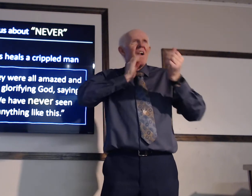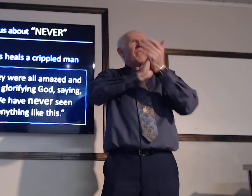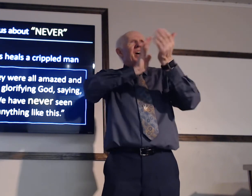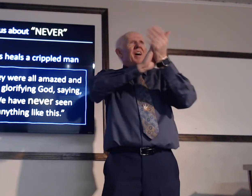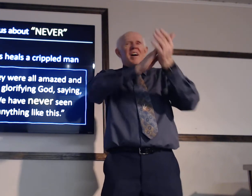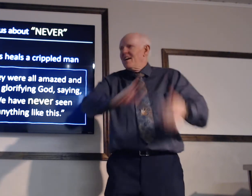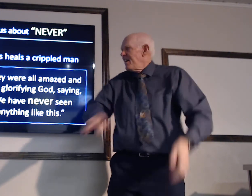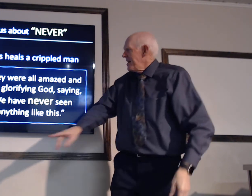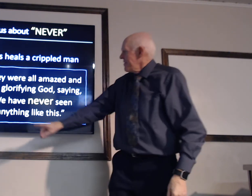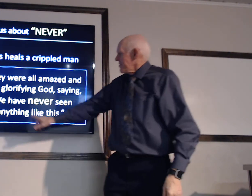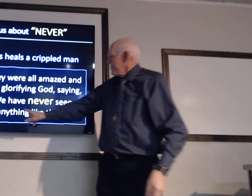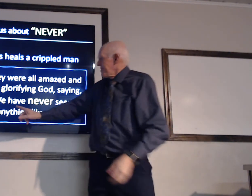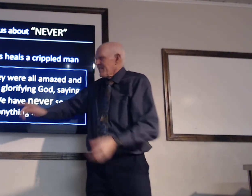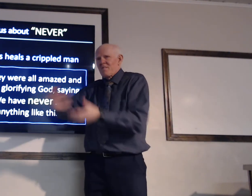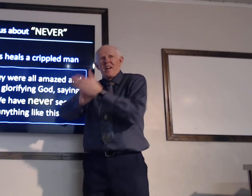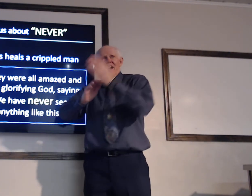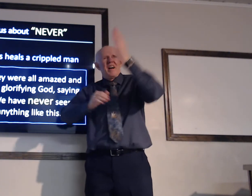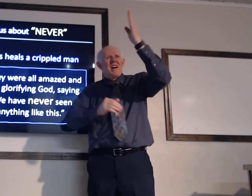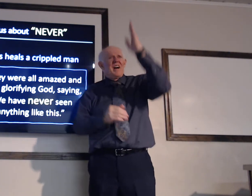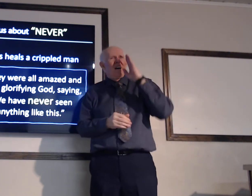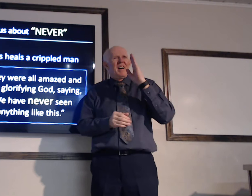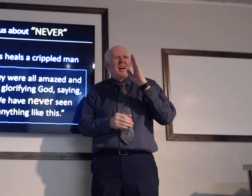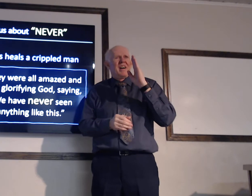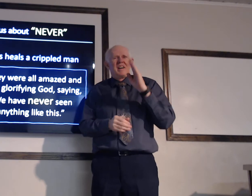were surprised and they were glorifying God.